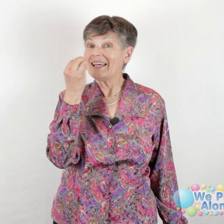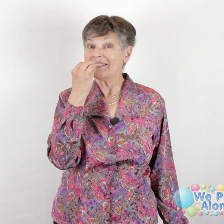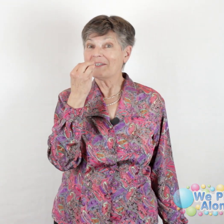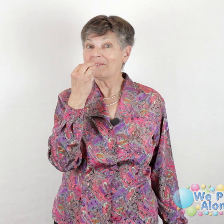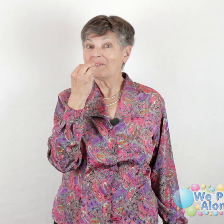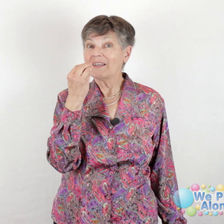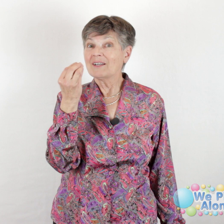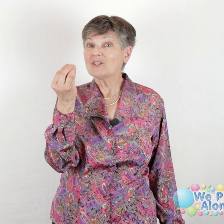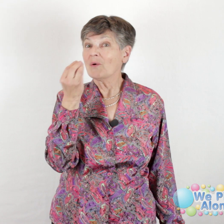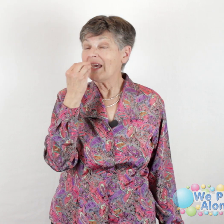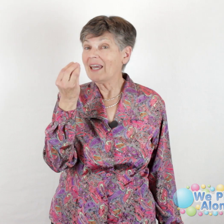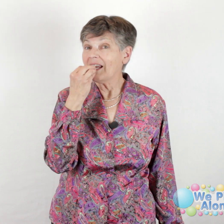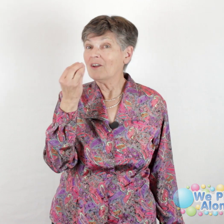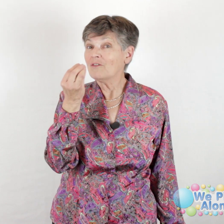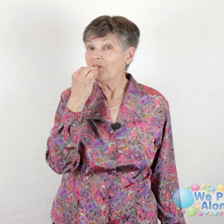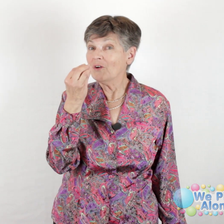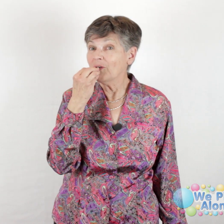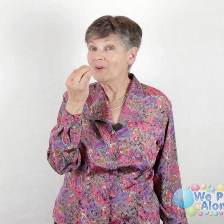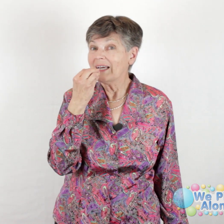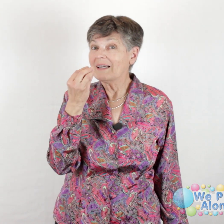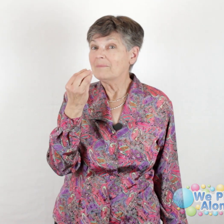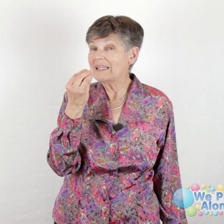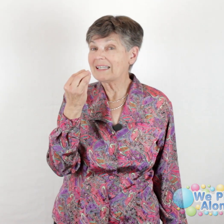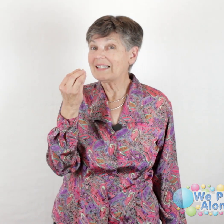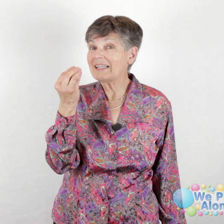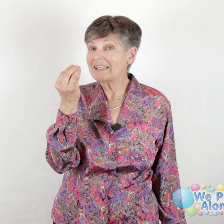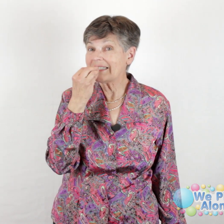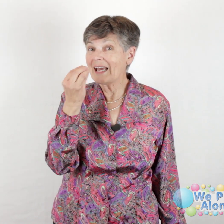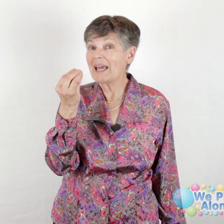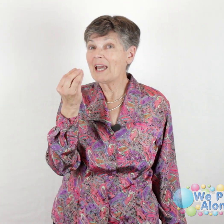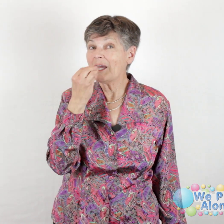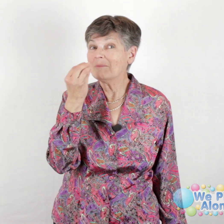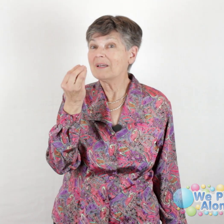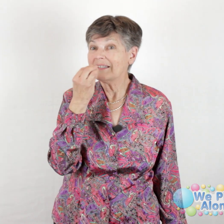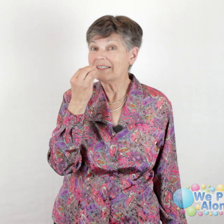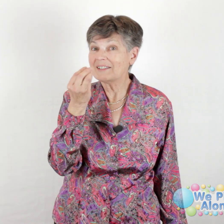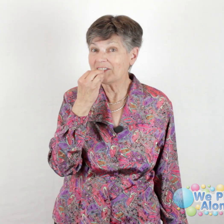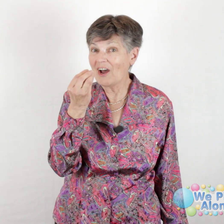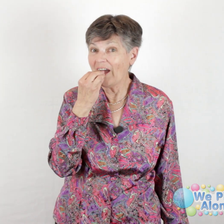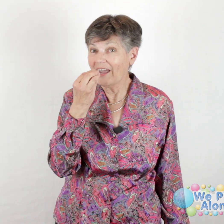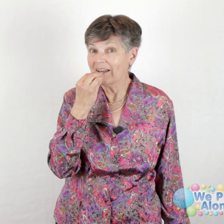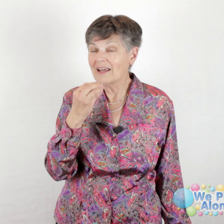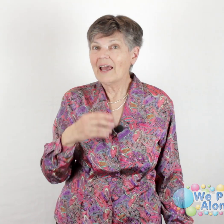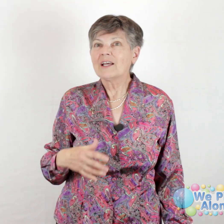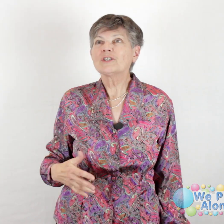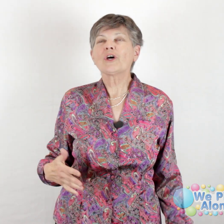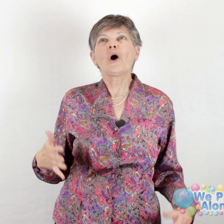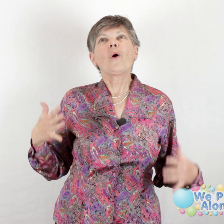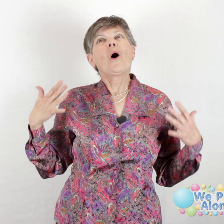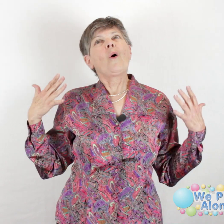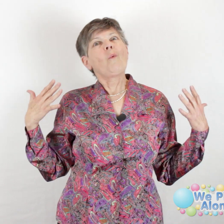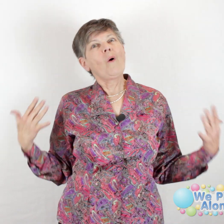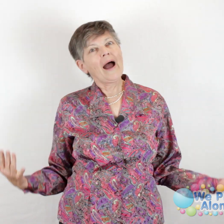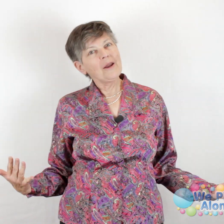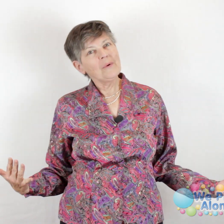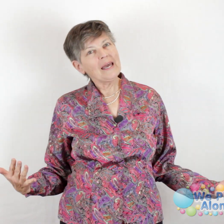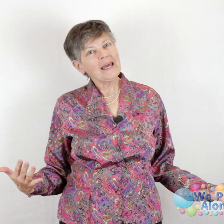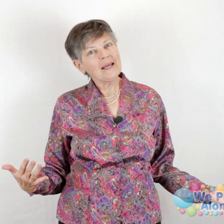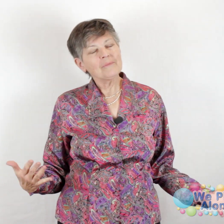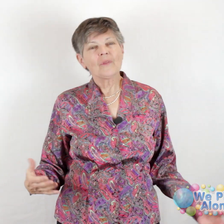eat. So eat and food, basically the same sign. So why do we eat?